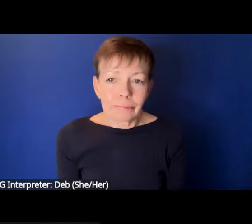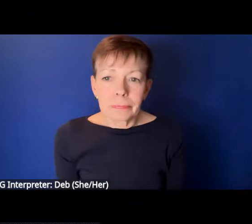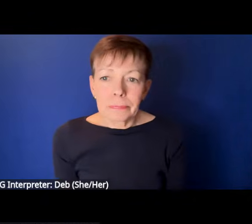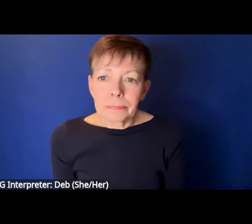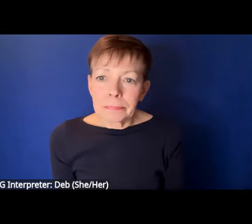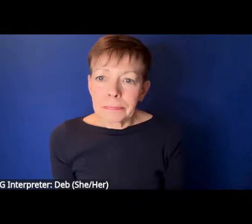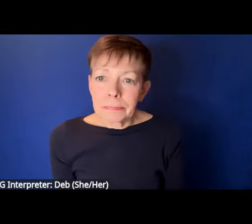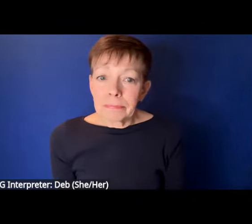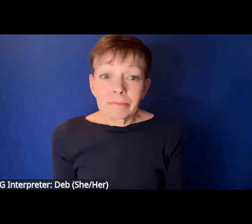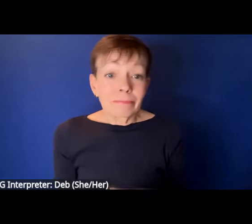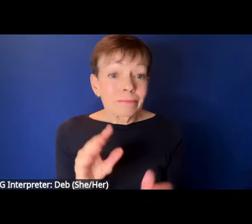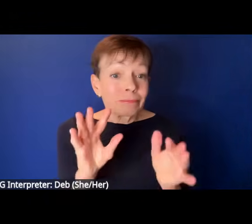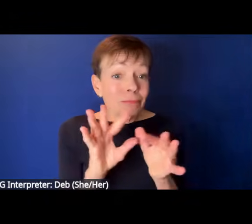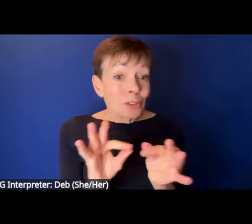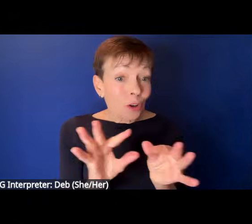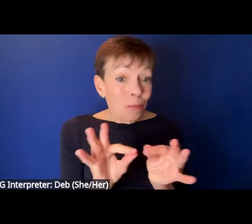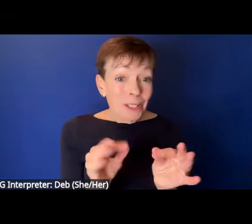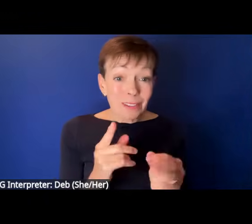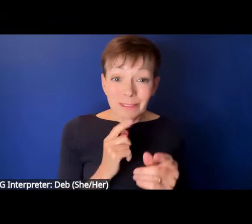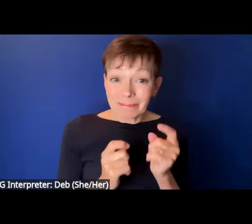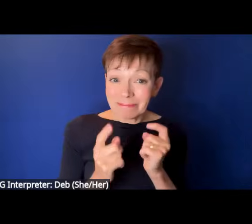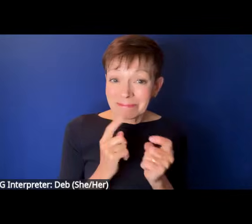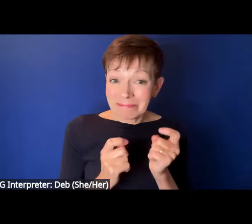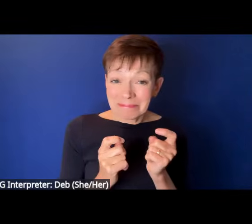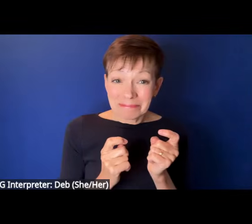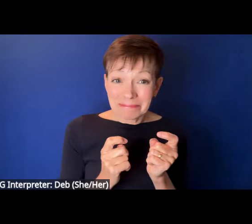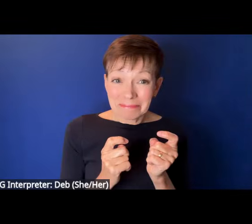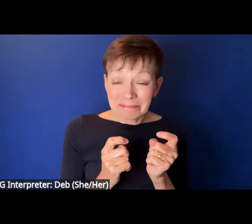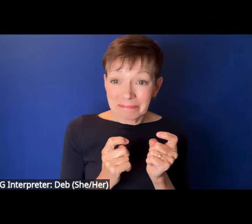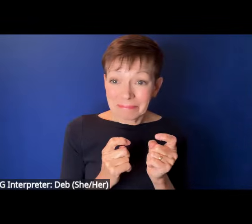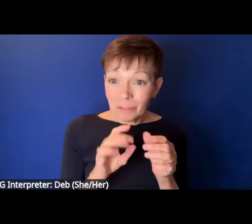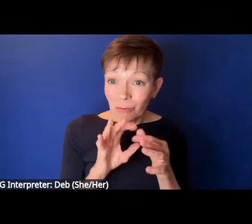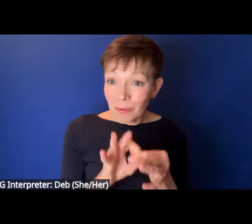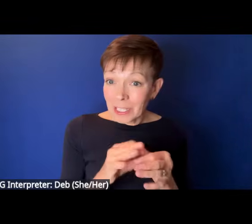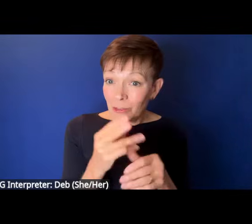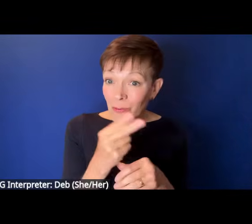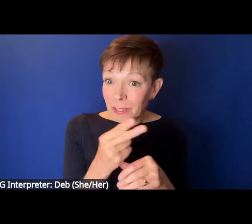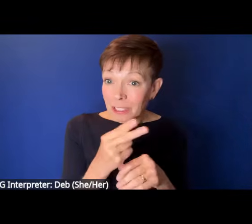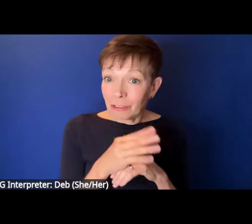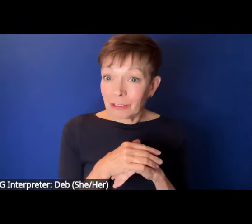Any other questions, comments in relation to H?